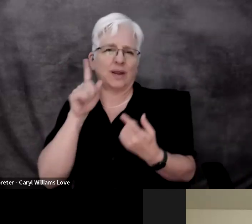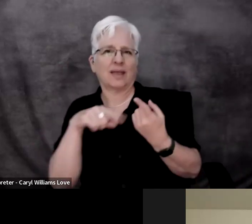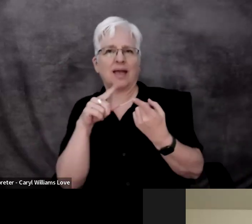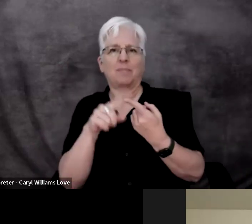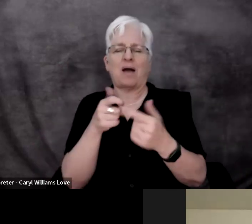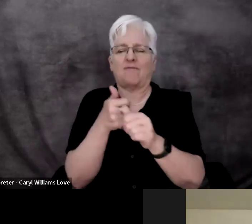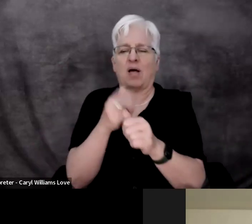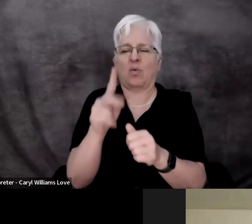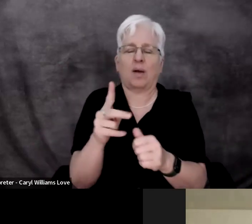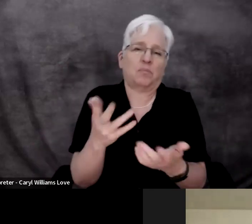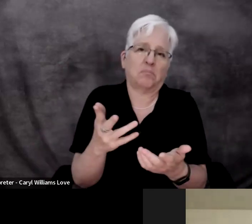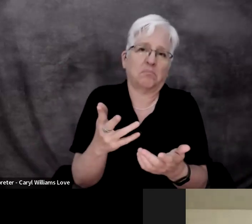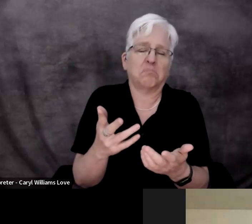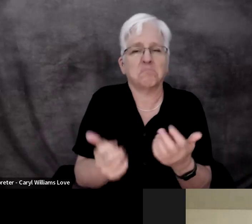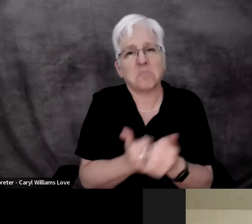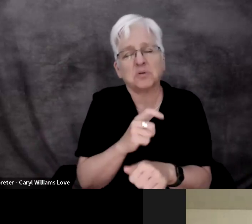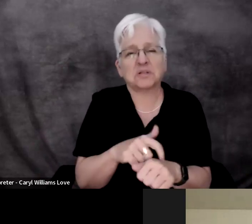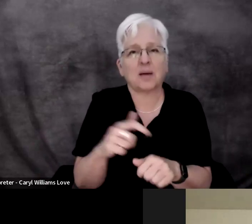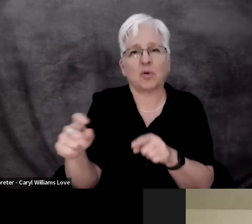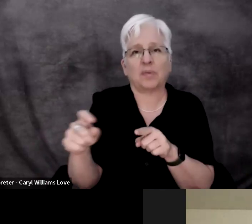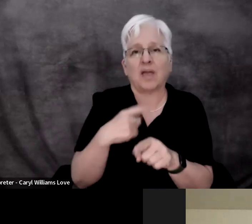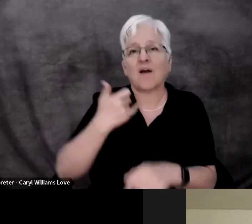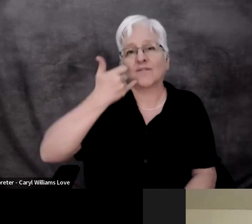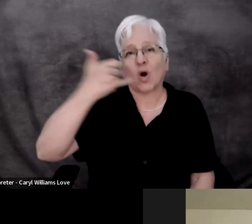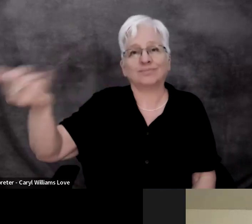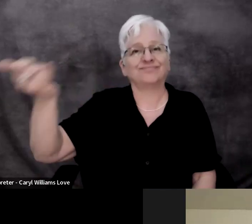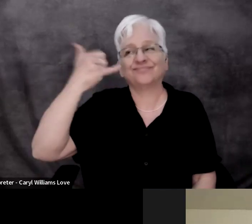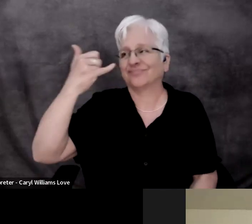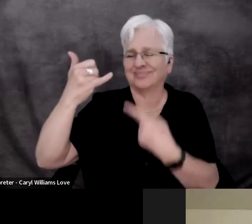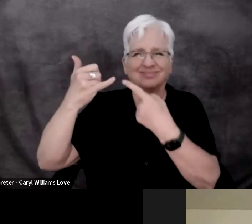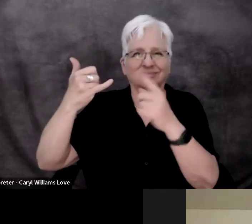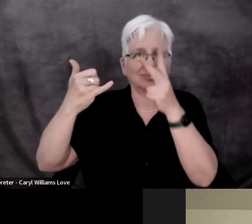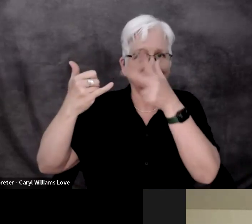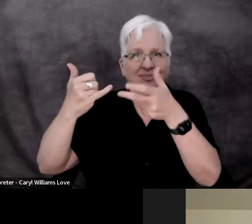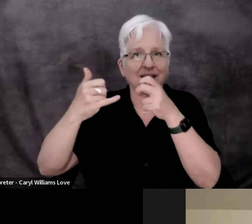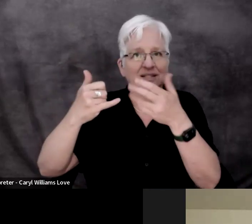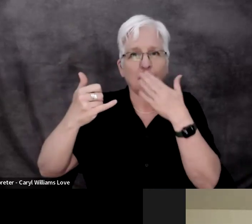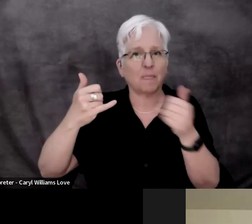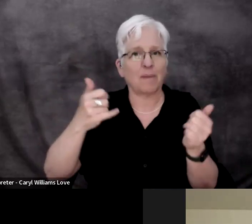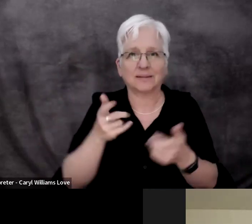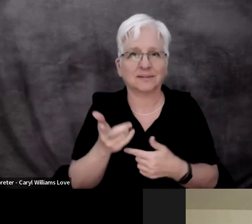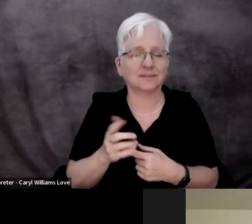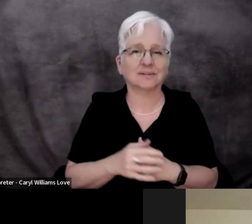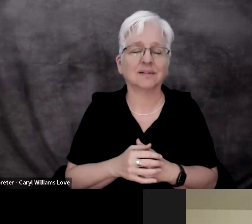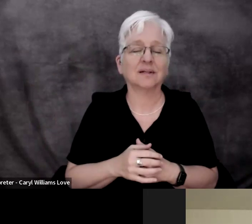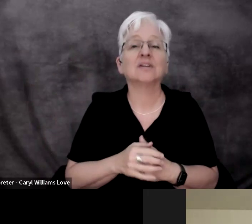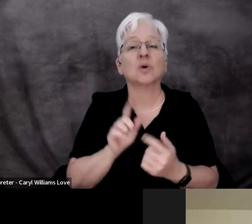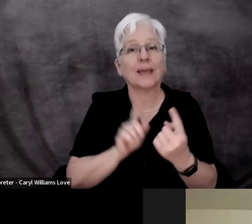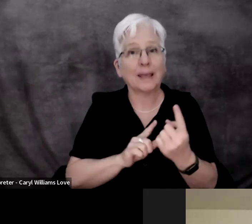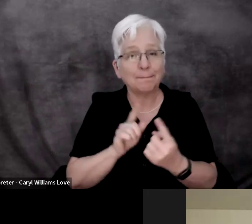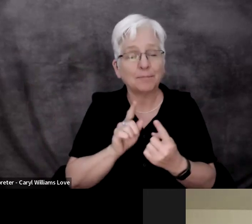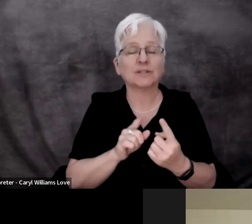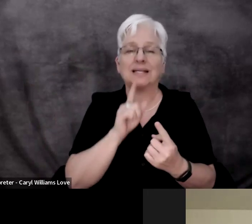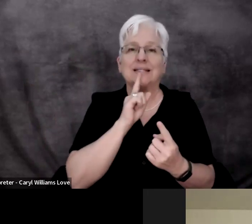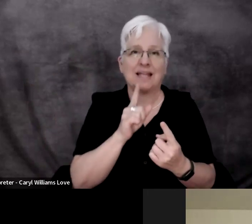calls and telecommunication is not the best way of communicating with our population. So in-person is